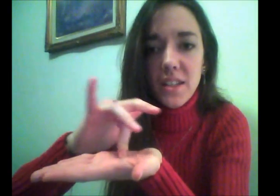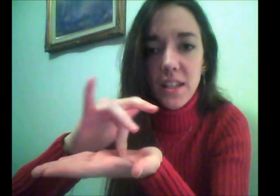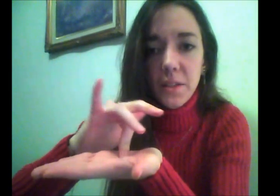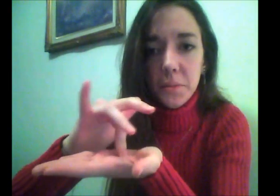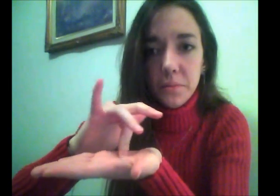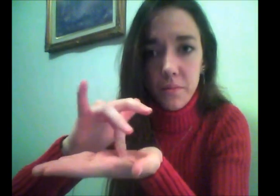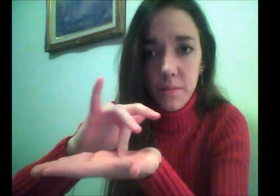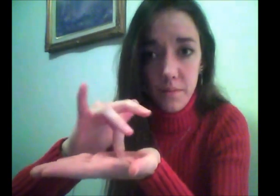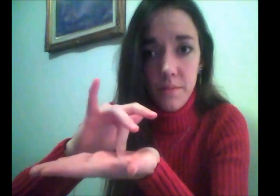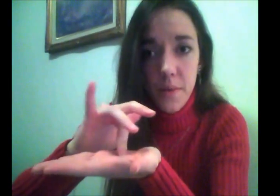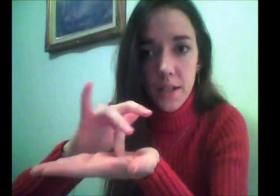Medicine.